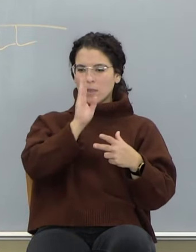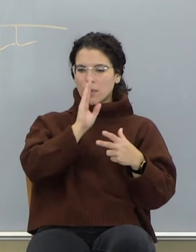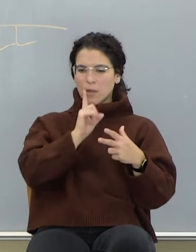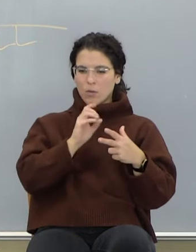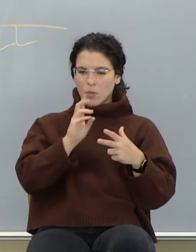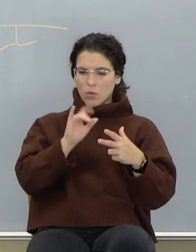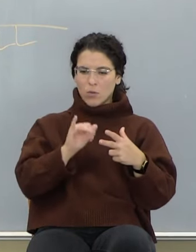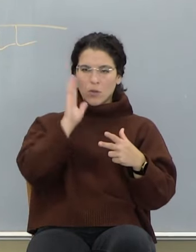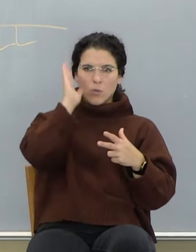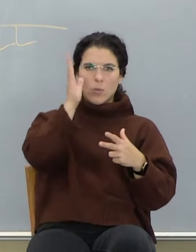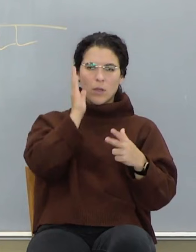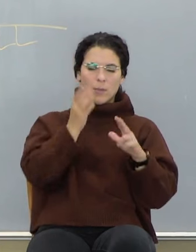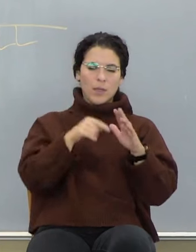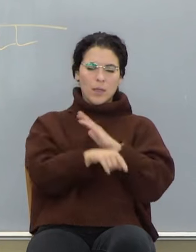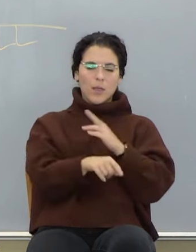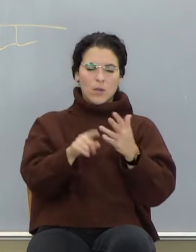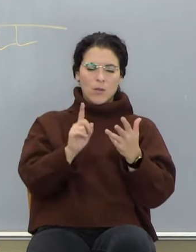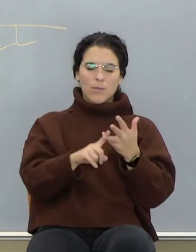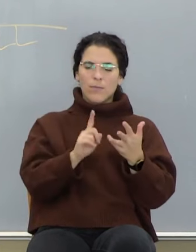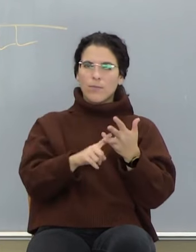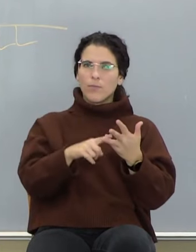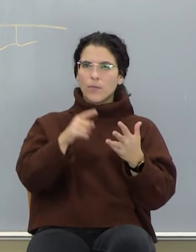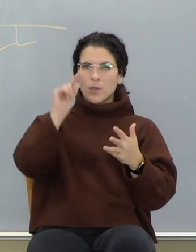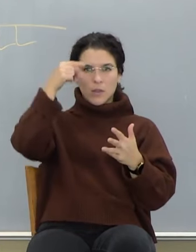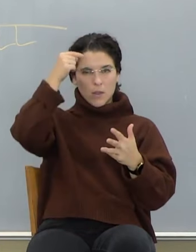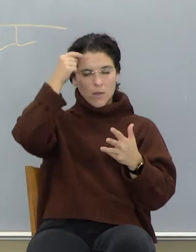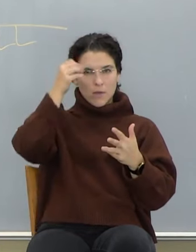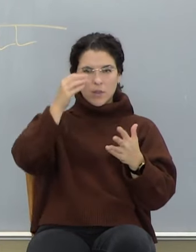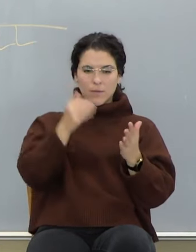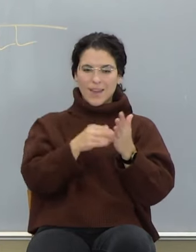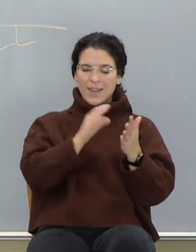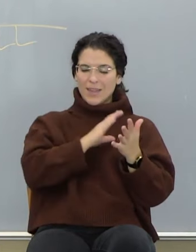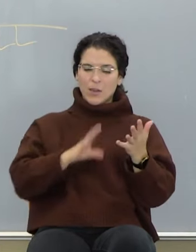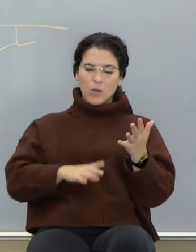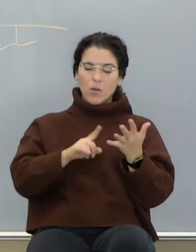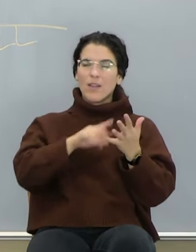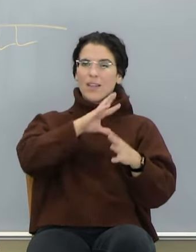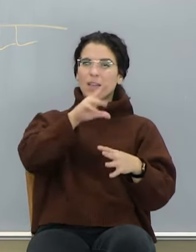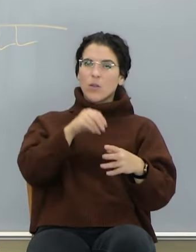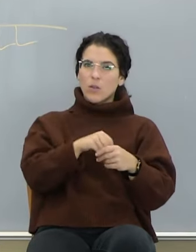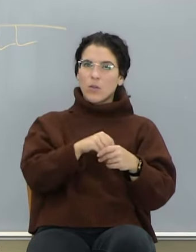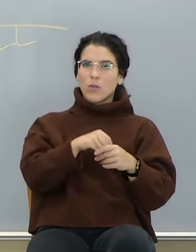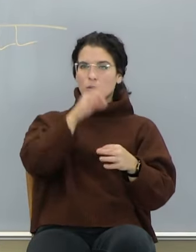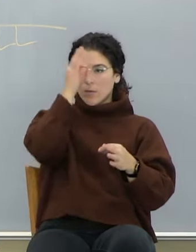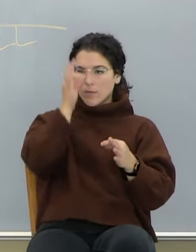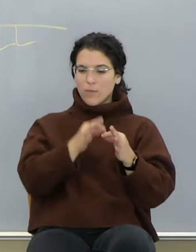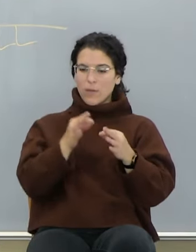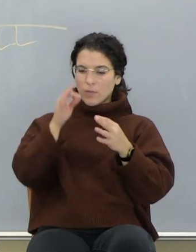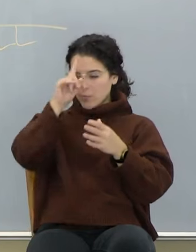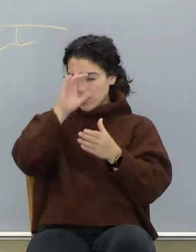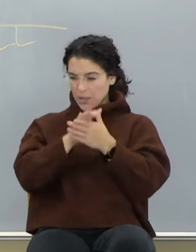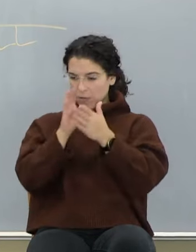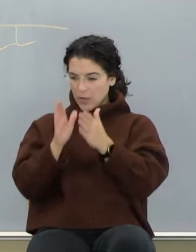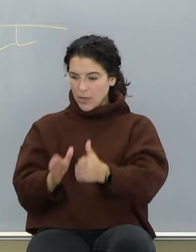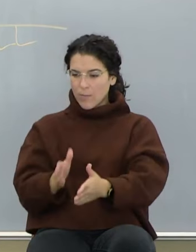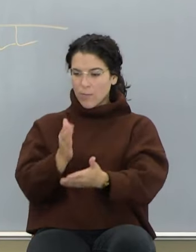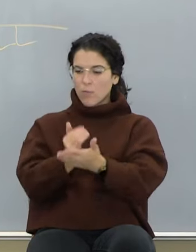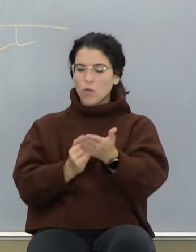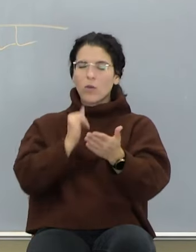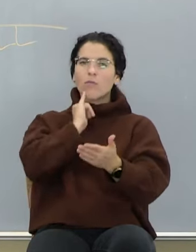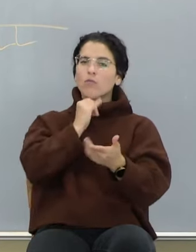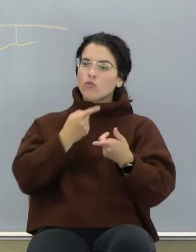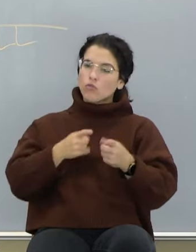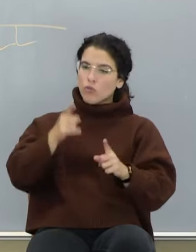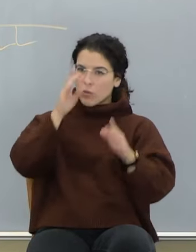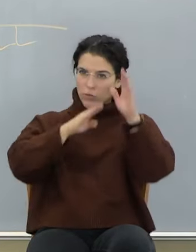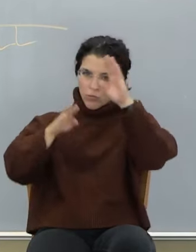who's going to be crucified. It includes the governance of the Antichrist. It includes the faithful remnant during the